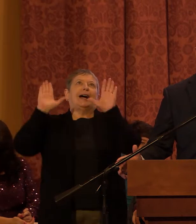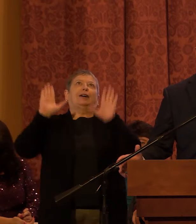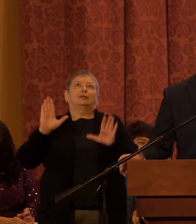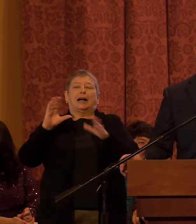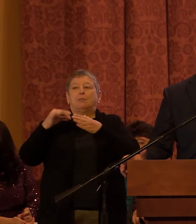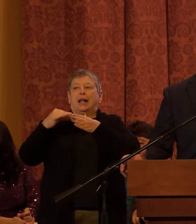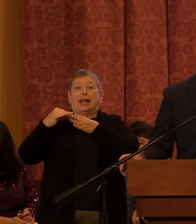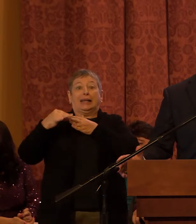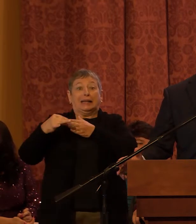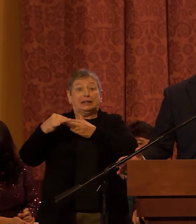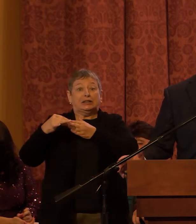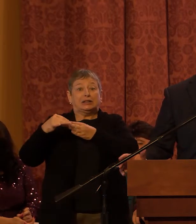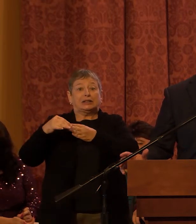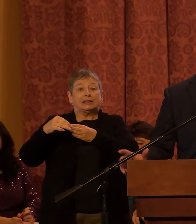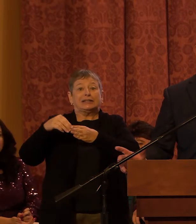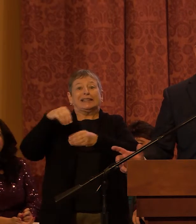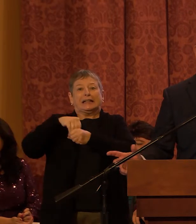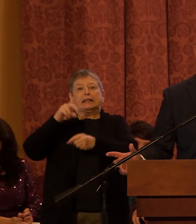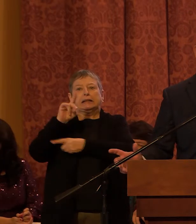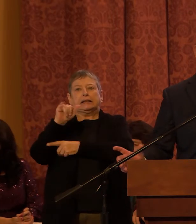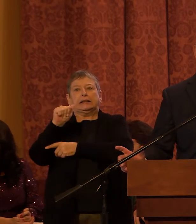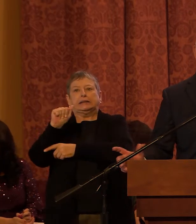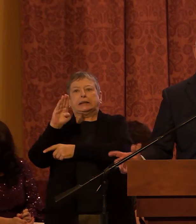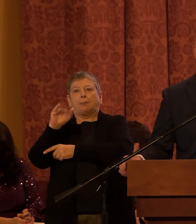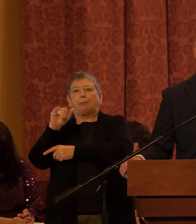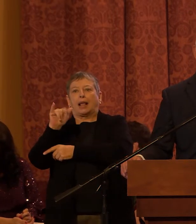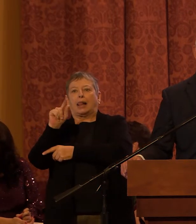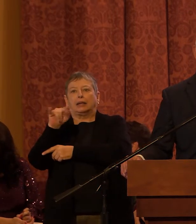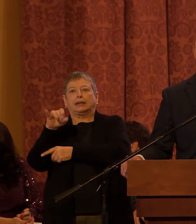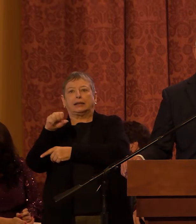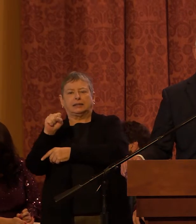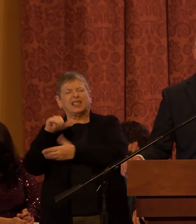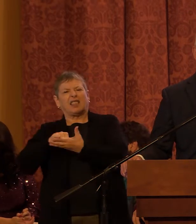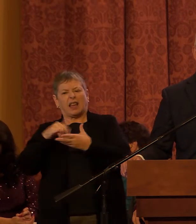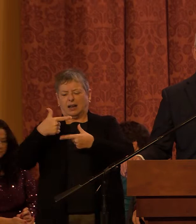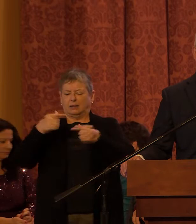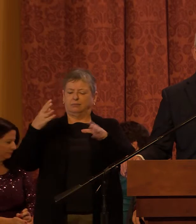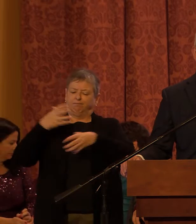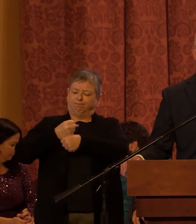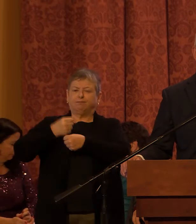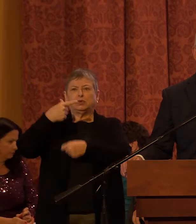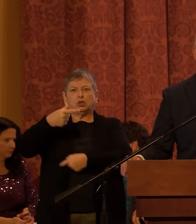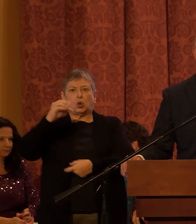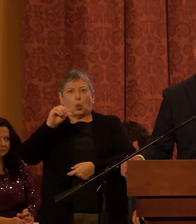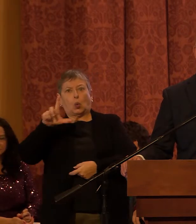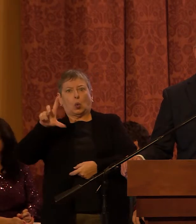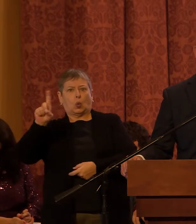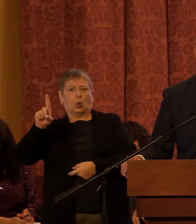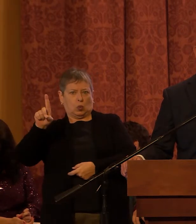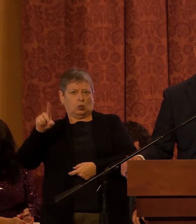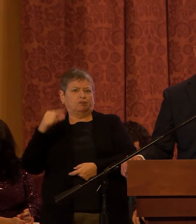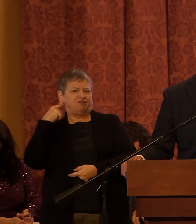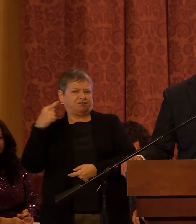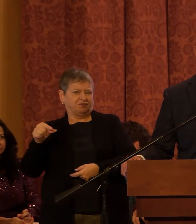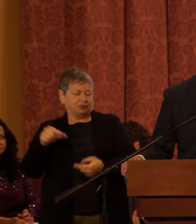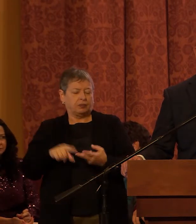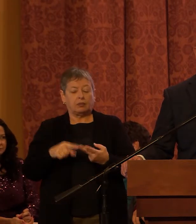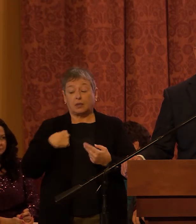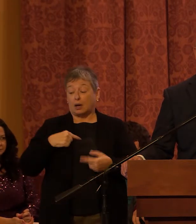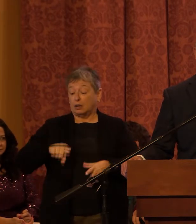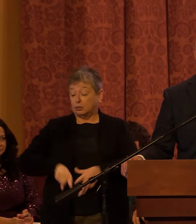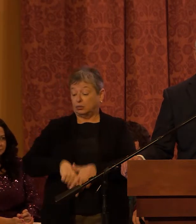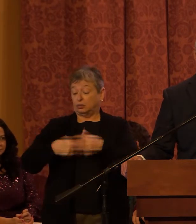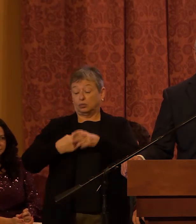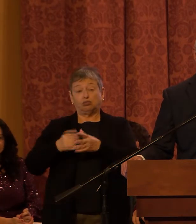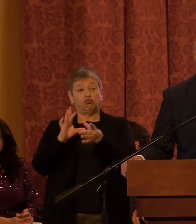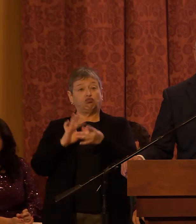Outstanding Leadership in Disabilities. That's what GOLD stands for. And I want to start by talking